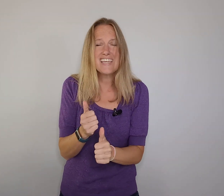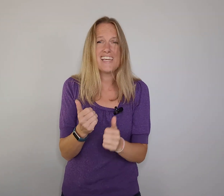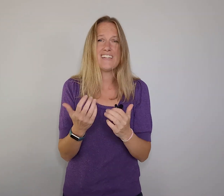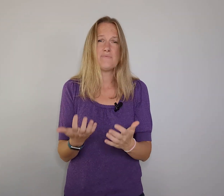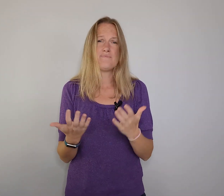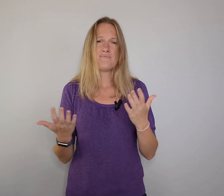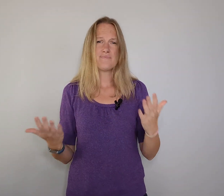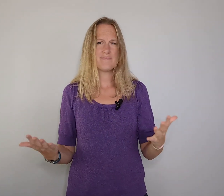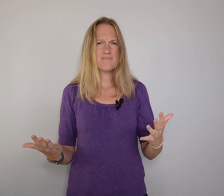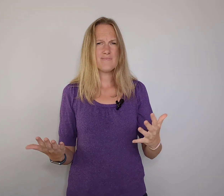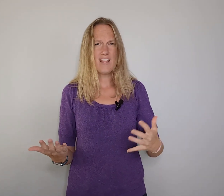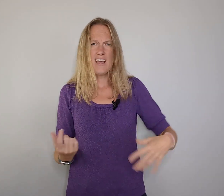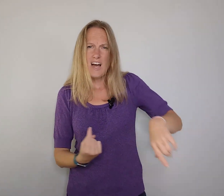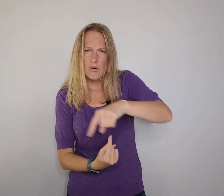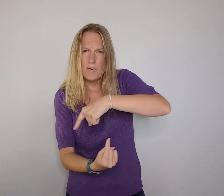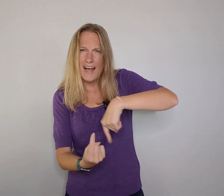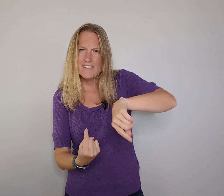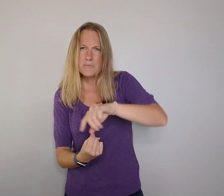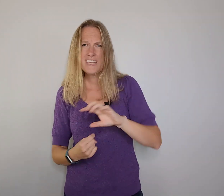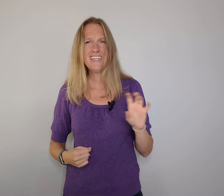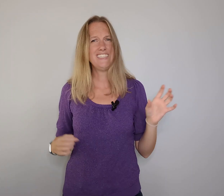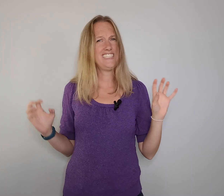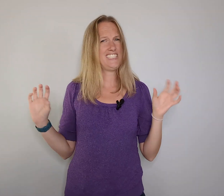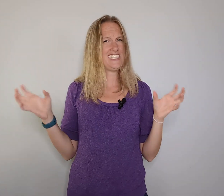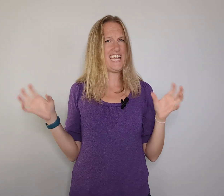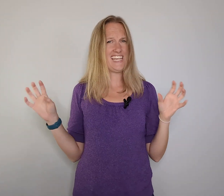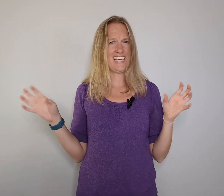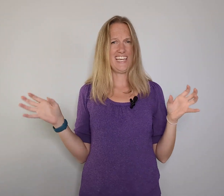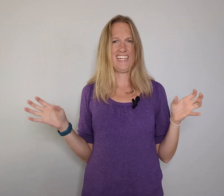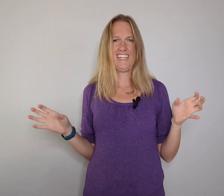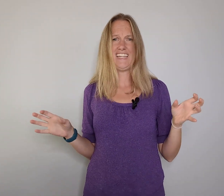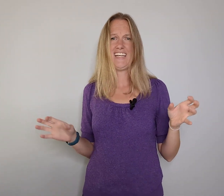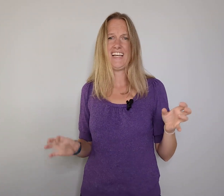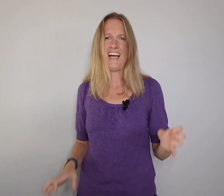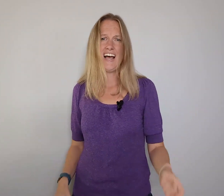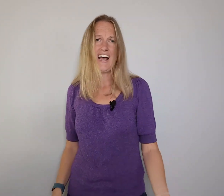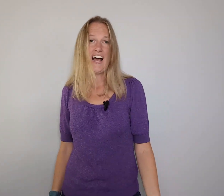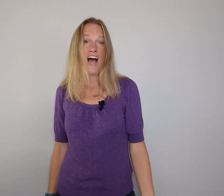everything around me is shaken.